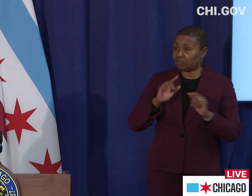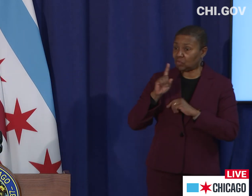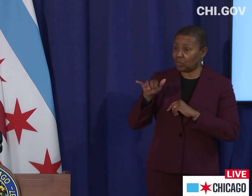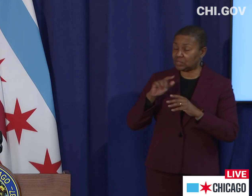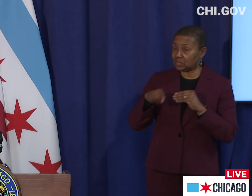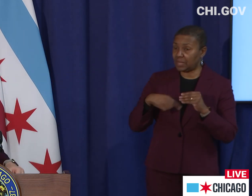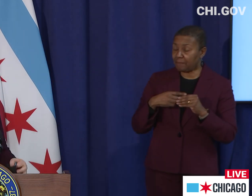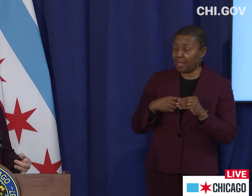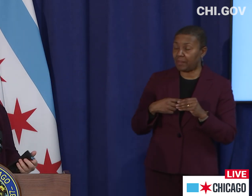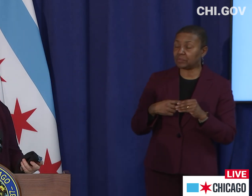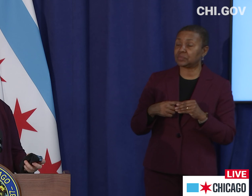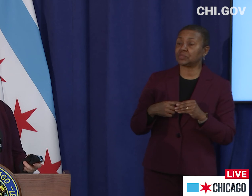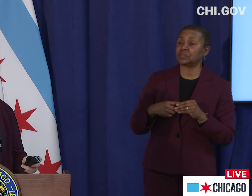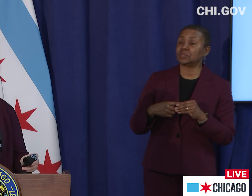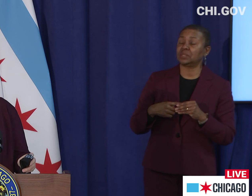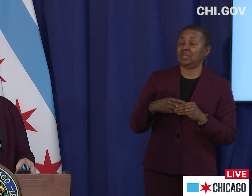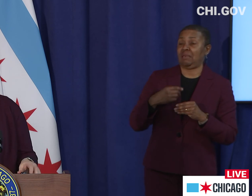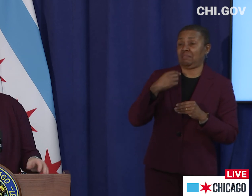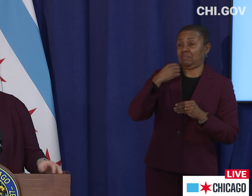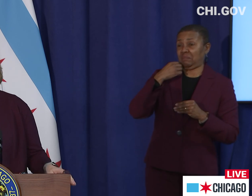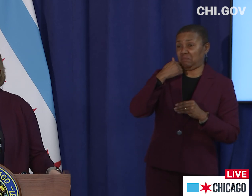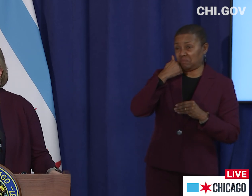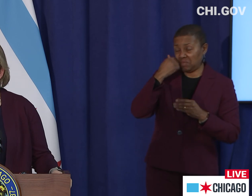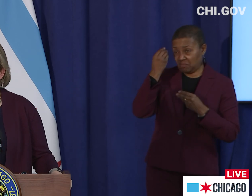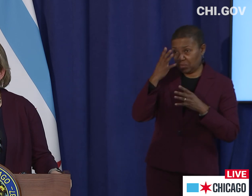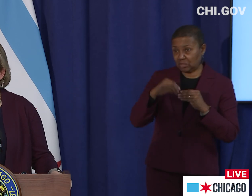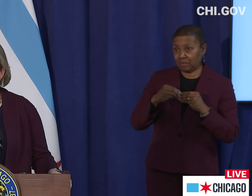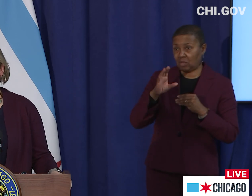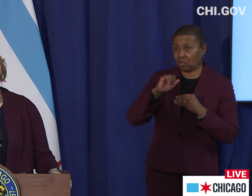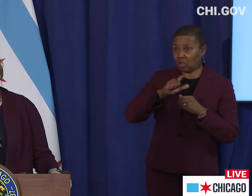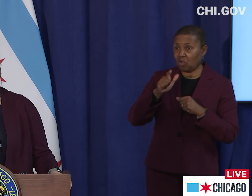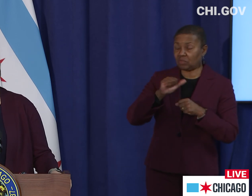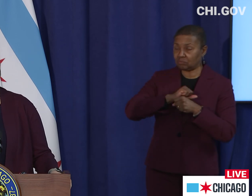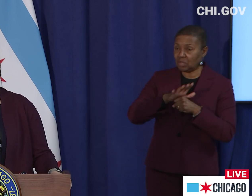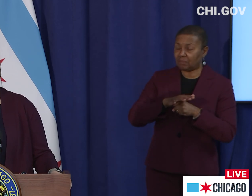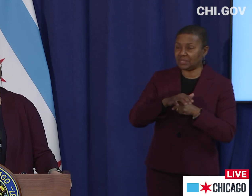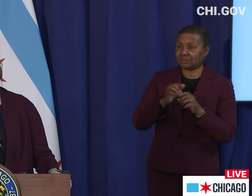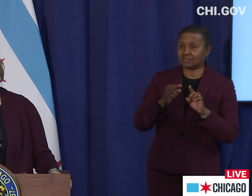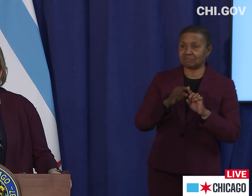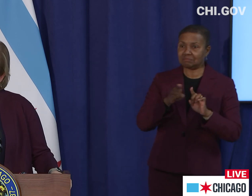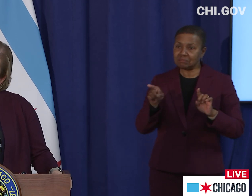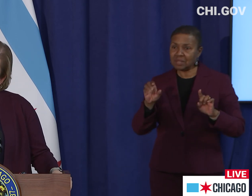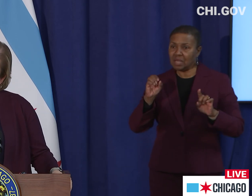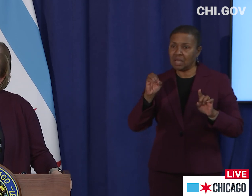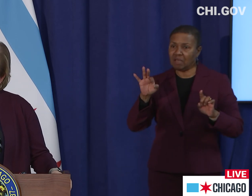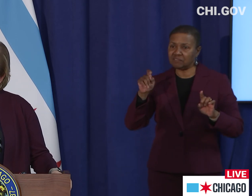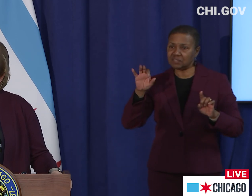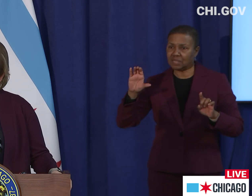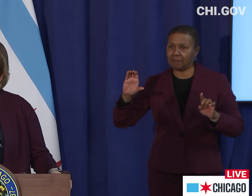questions about the latest on COVID-19, but there's an off-topic question.